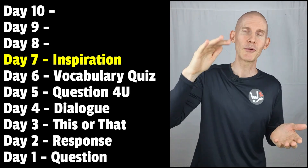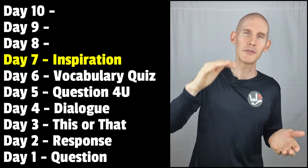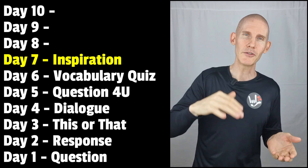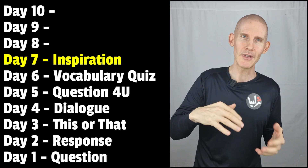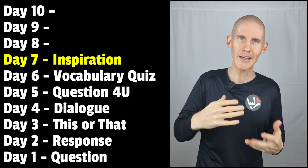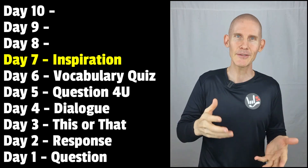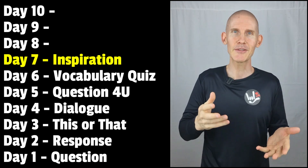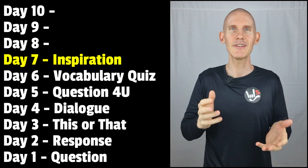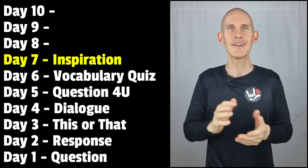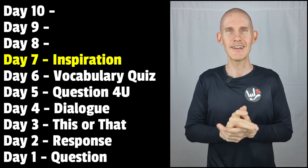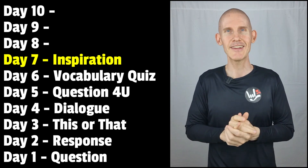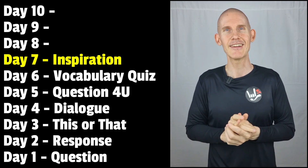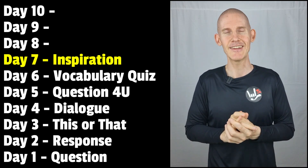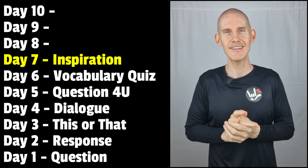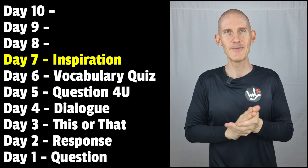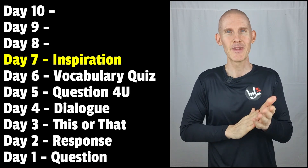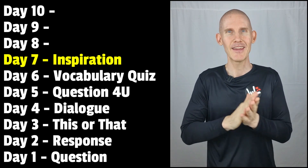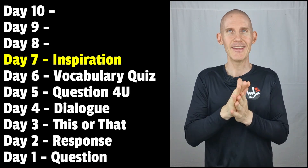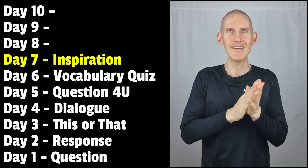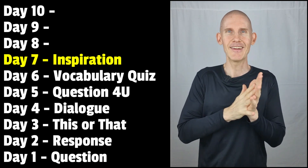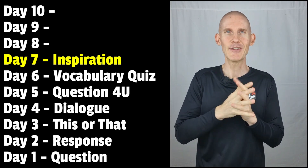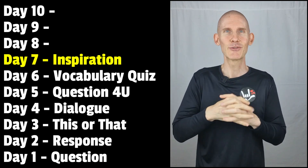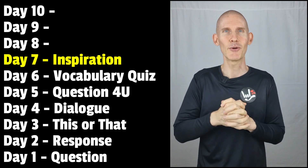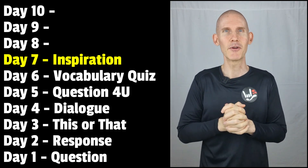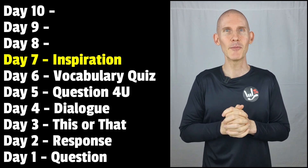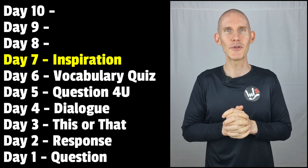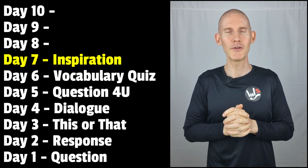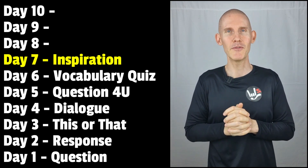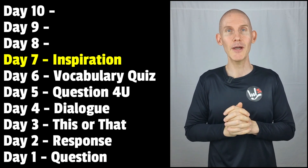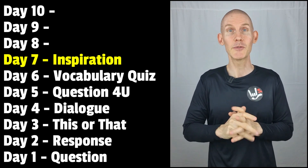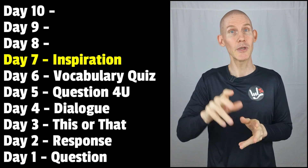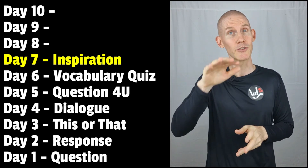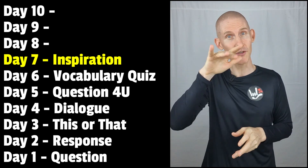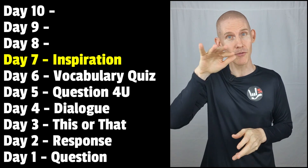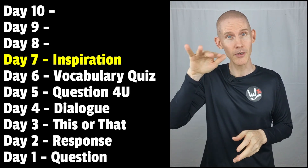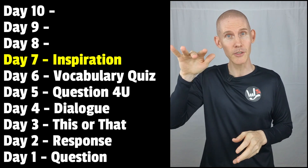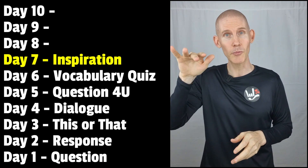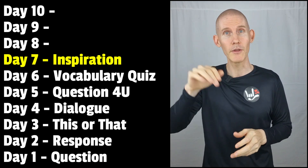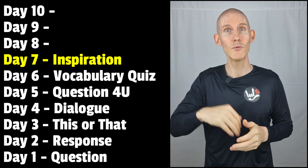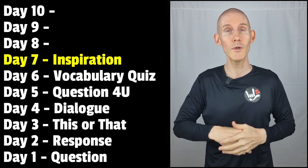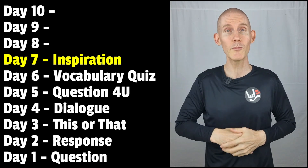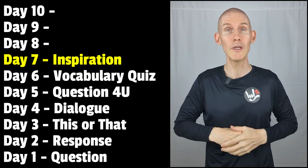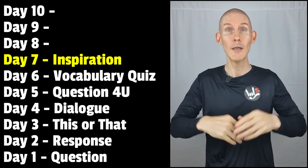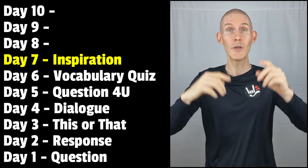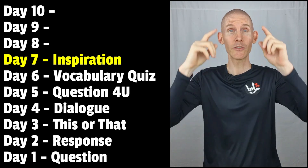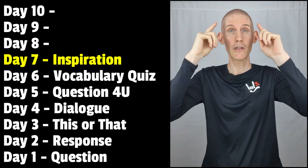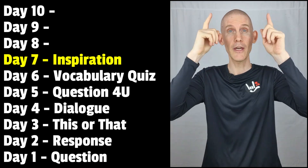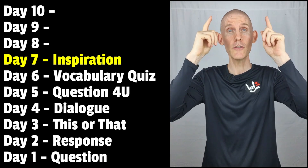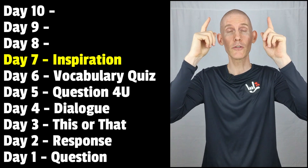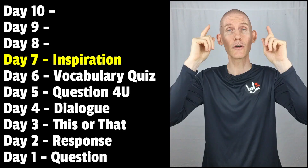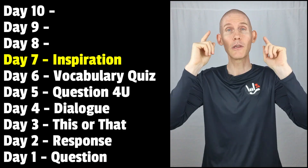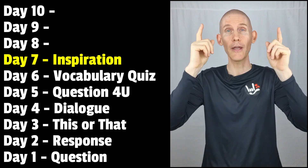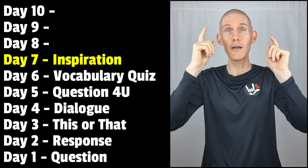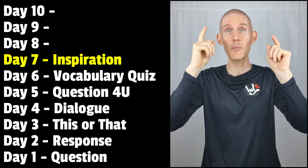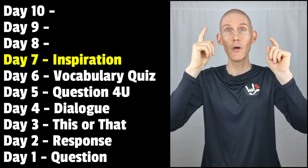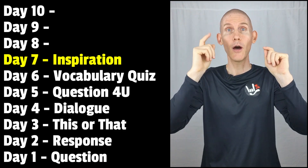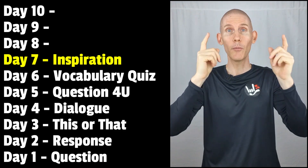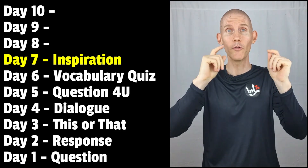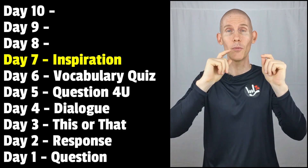down to the answer, and soak up the good vibes. Make sure you're fingerspelling with me because the letters are going to light up above my